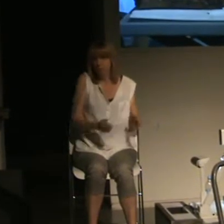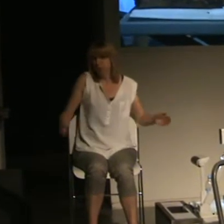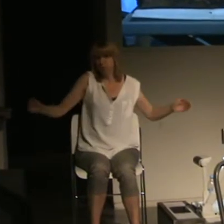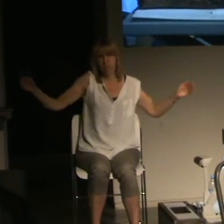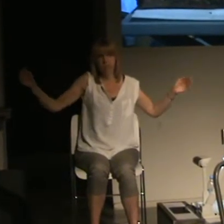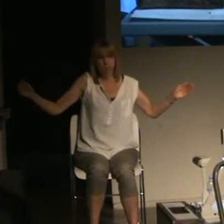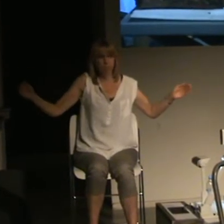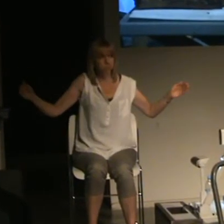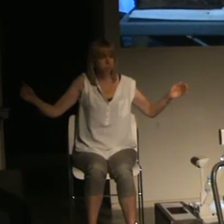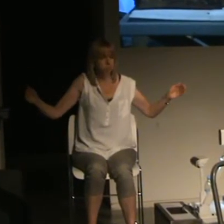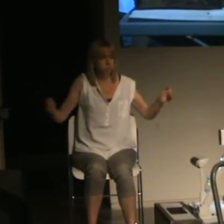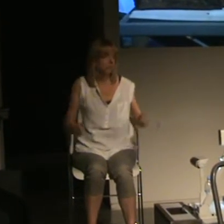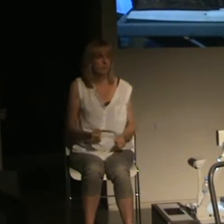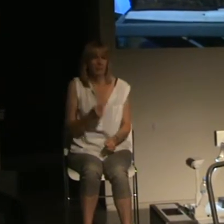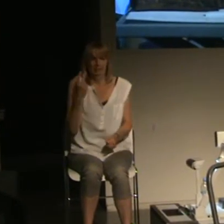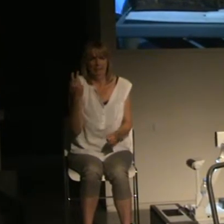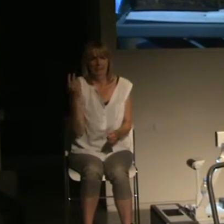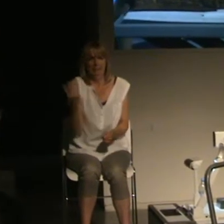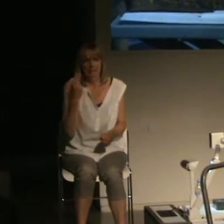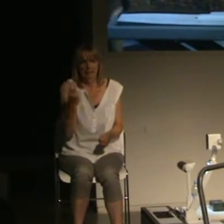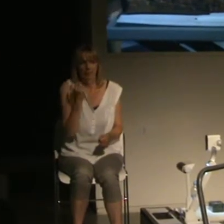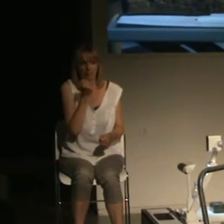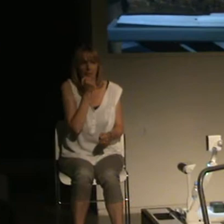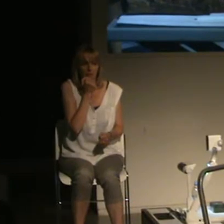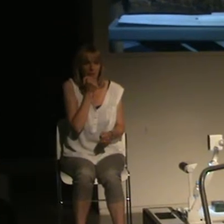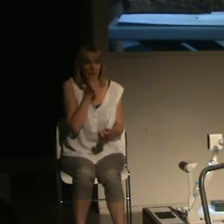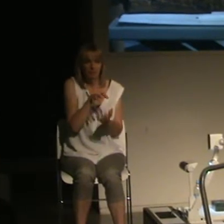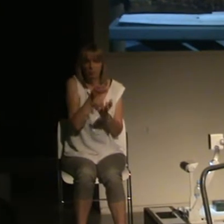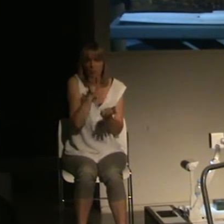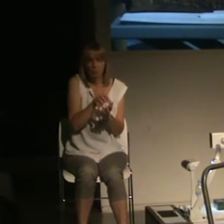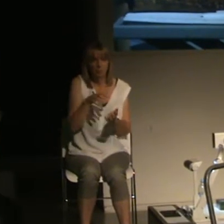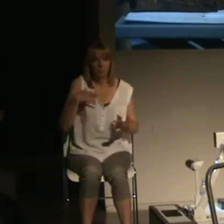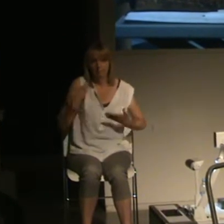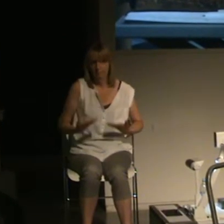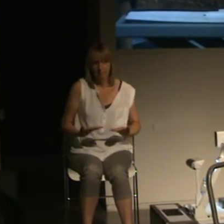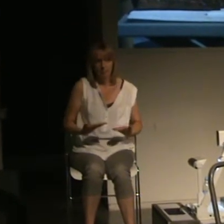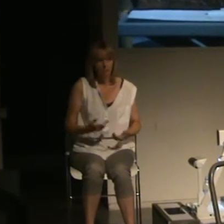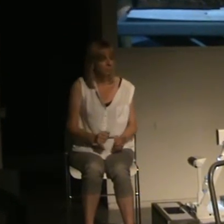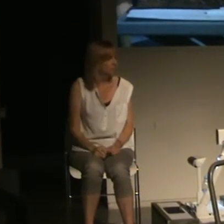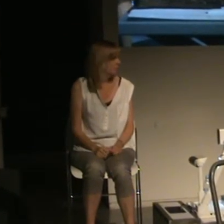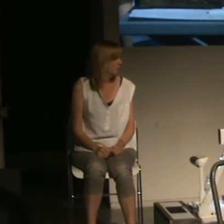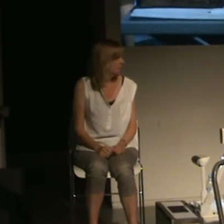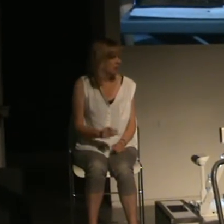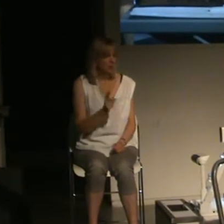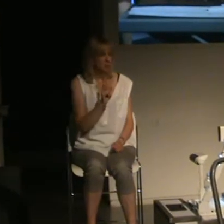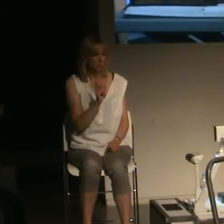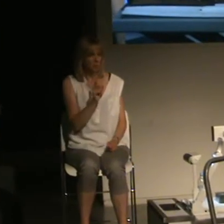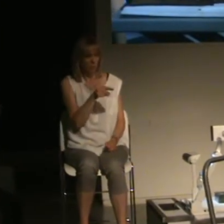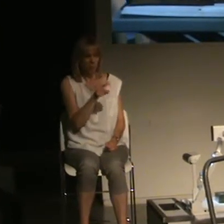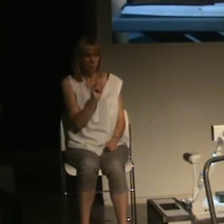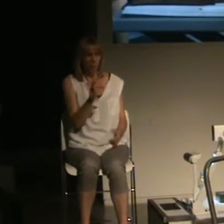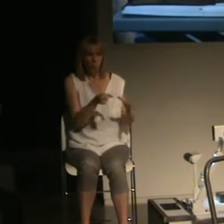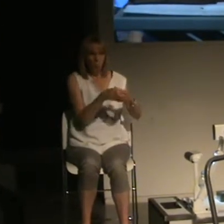living saltwater croc or alligator or Nile croc or anything. So what kind of animal was it? Which group was